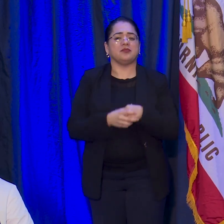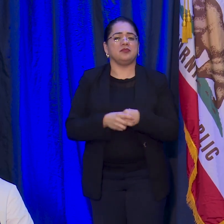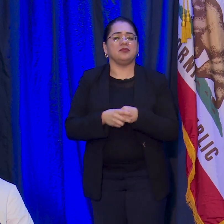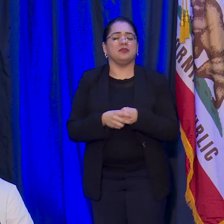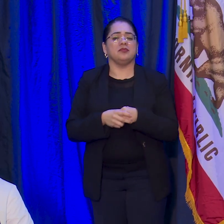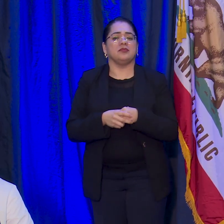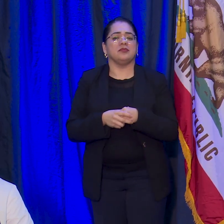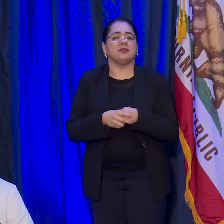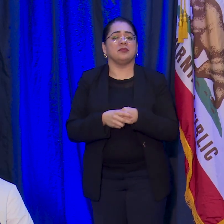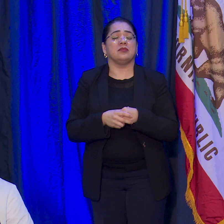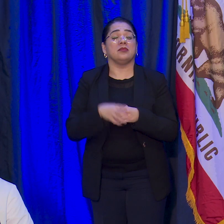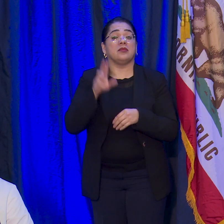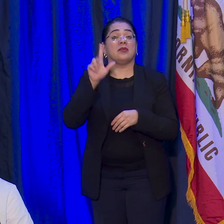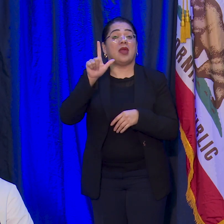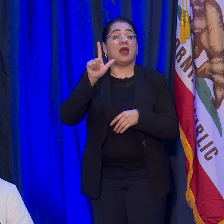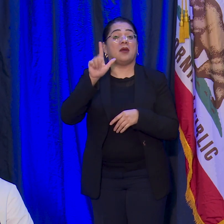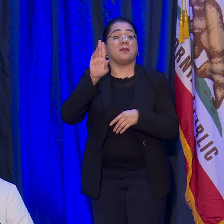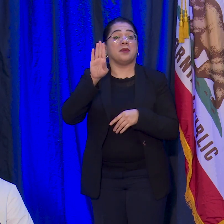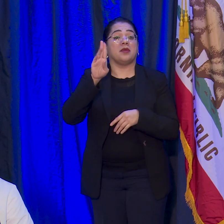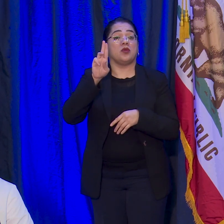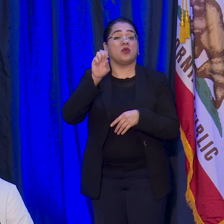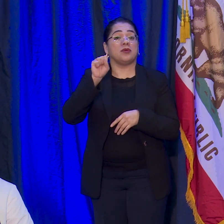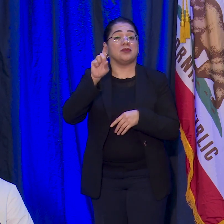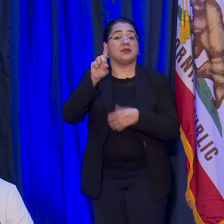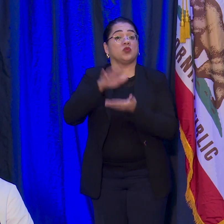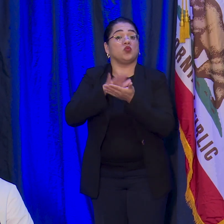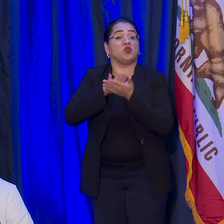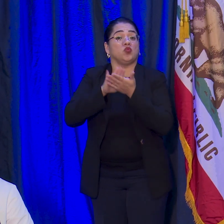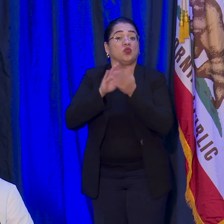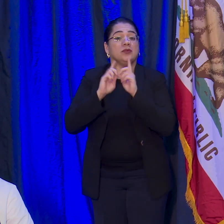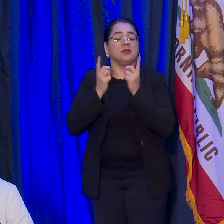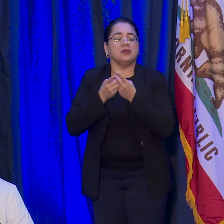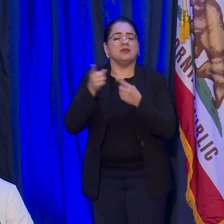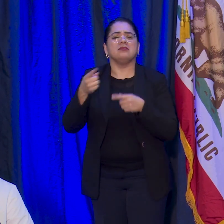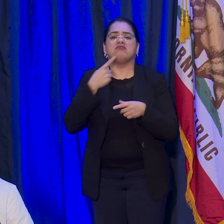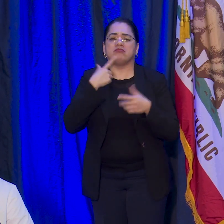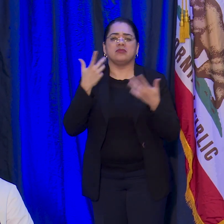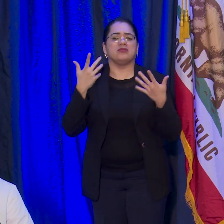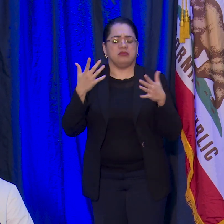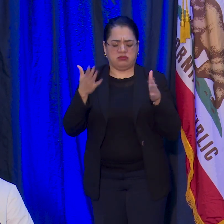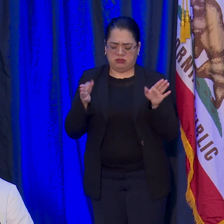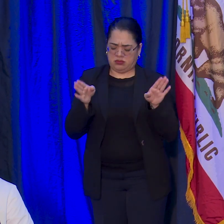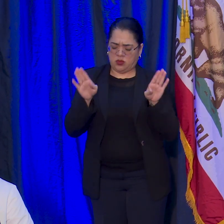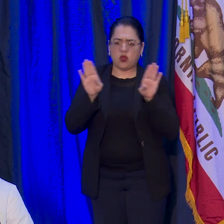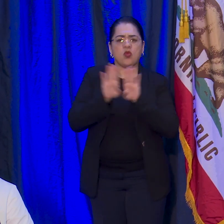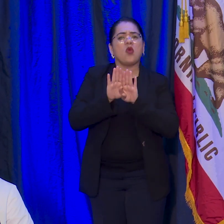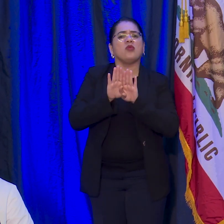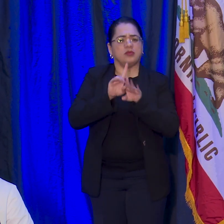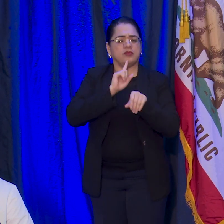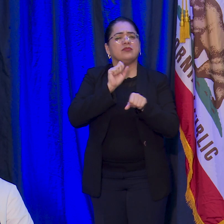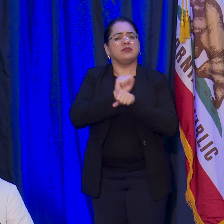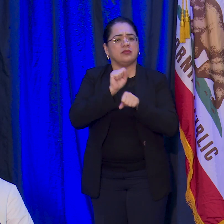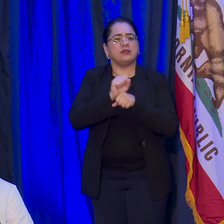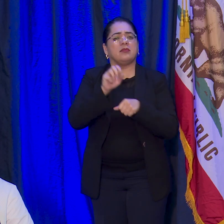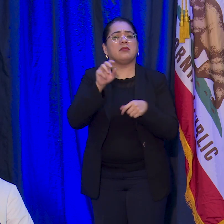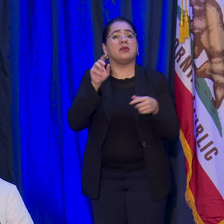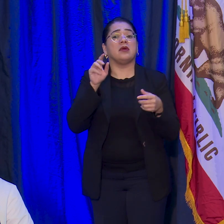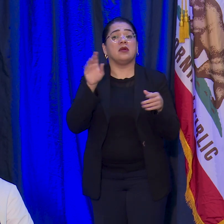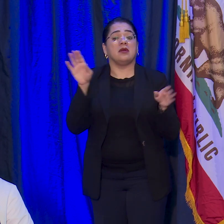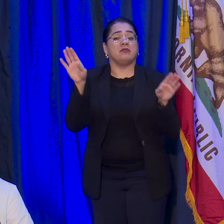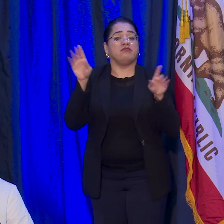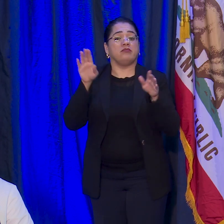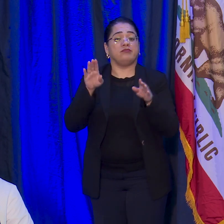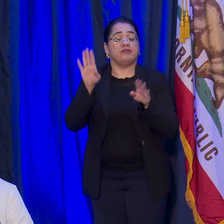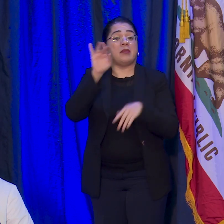that, the Long Beach Unified School District has announced that they will be at a minimum closed through May the 4th,